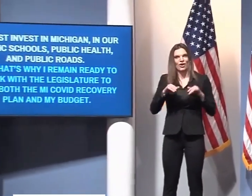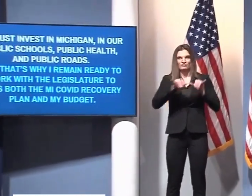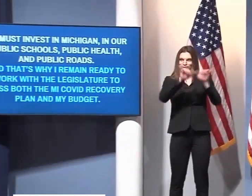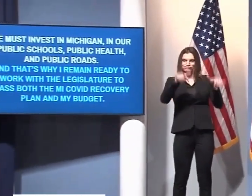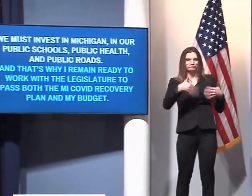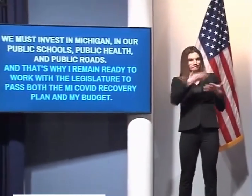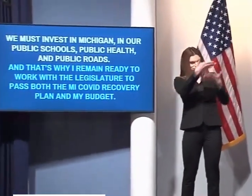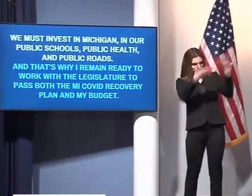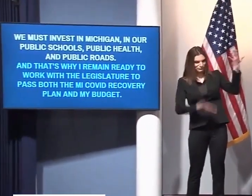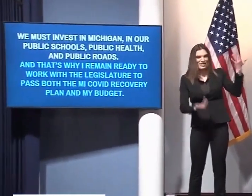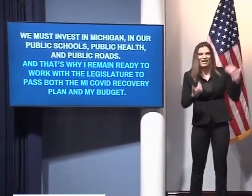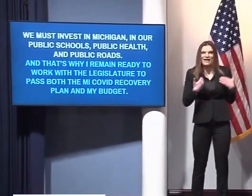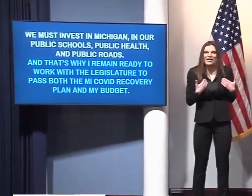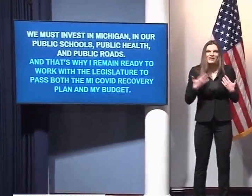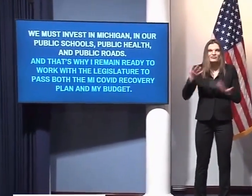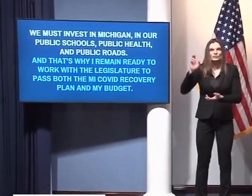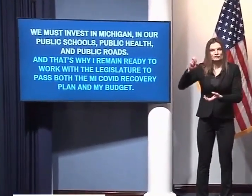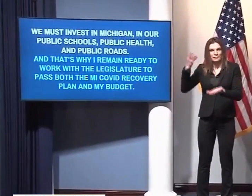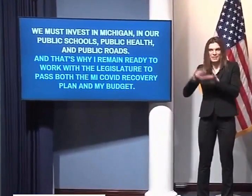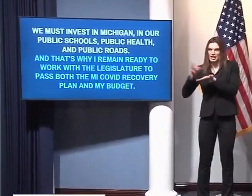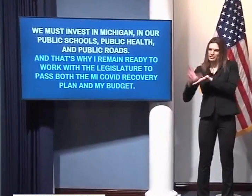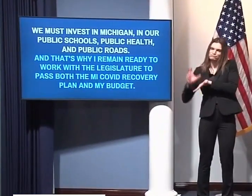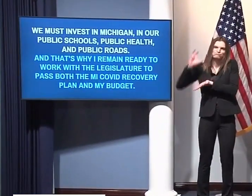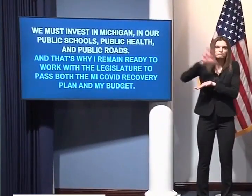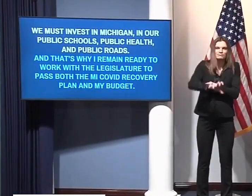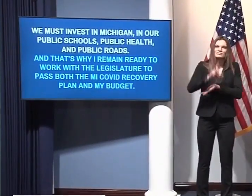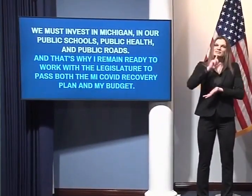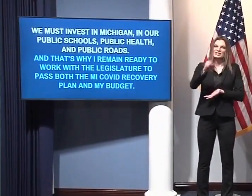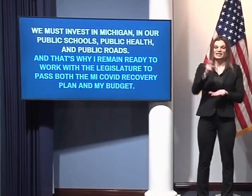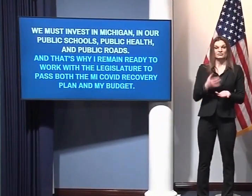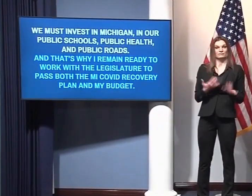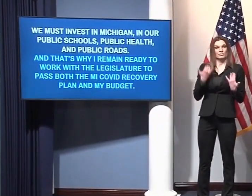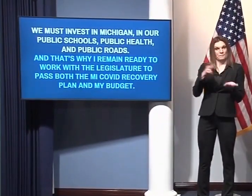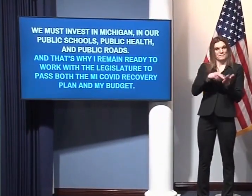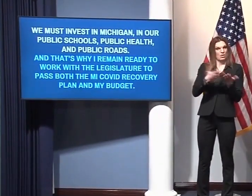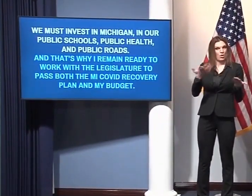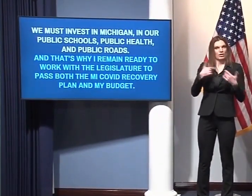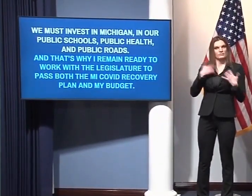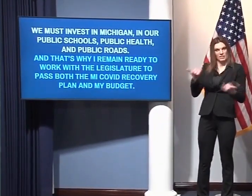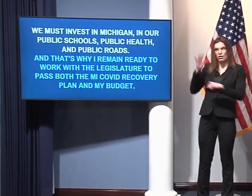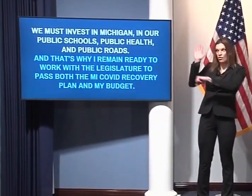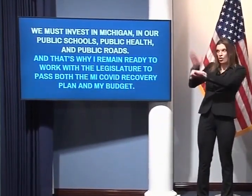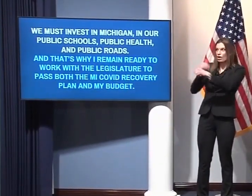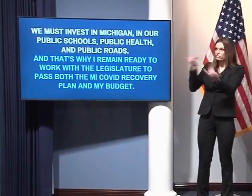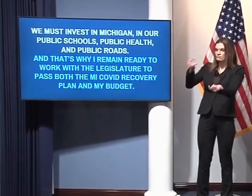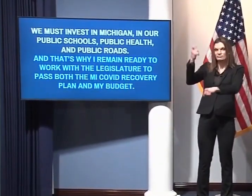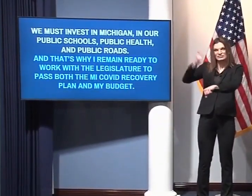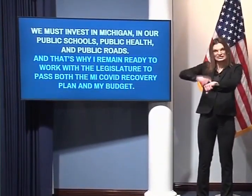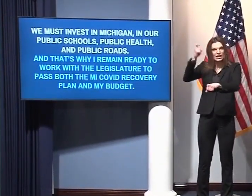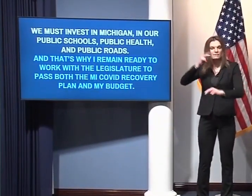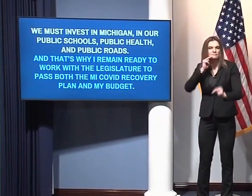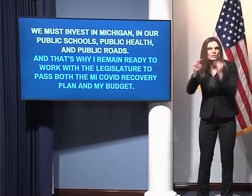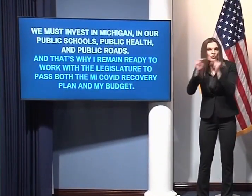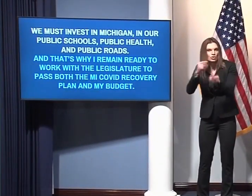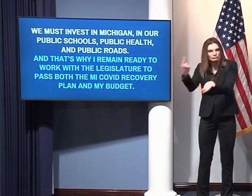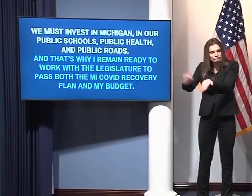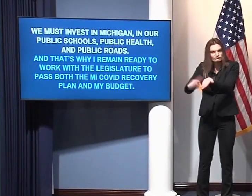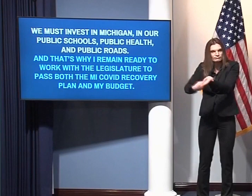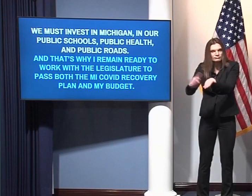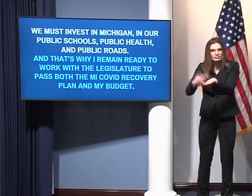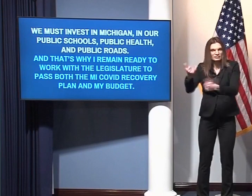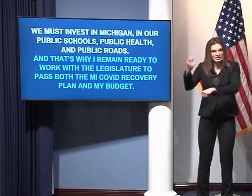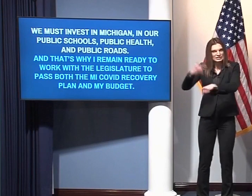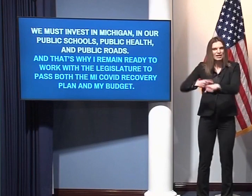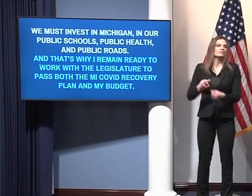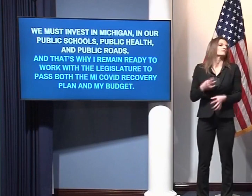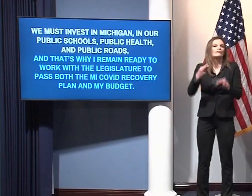again appealing to the legislature to let's get to the table and negotiate these details and get it done and not waste another precious